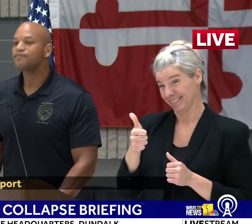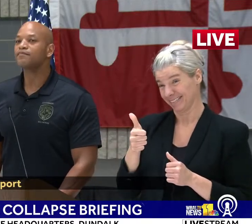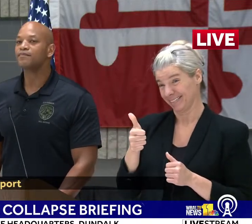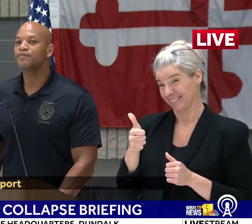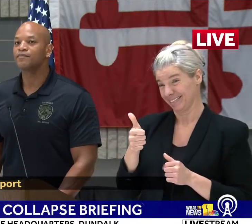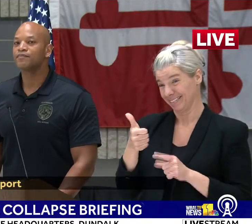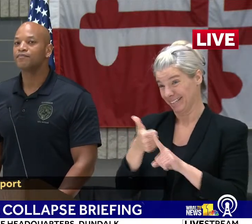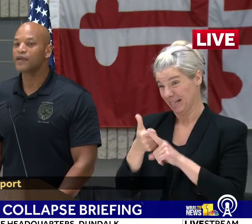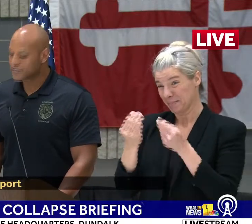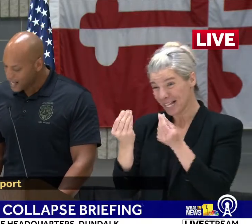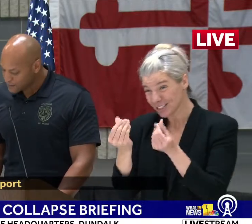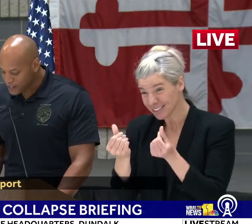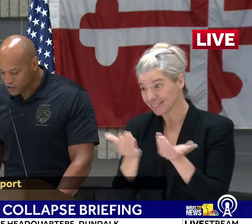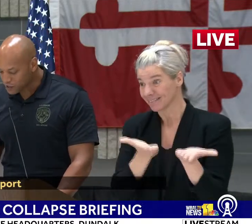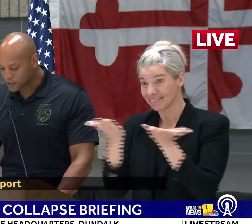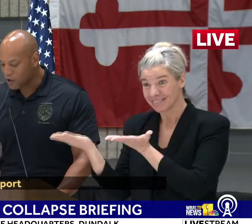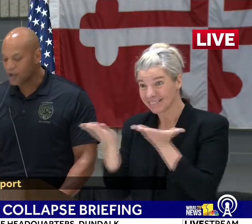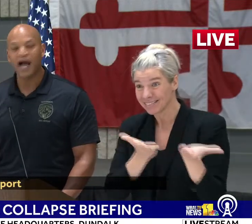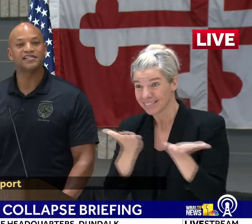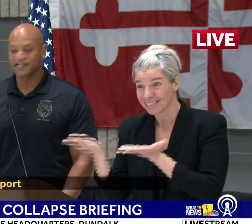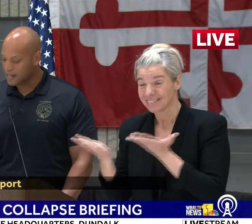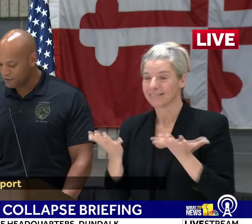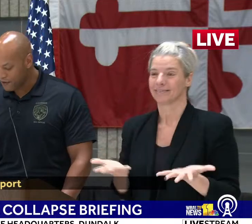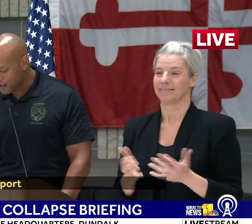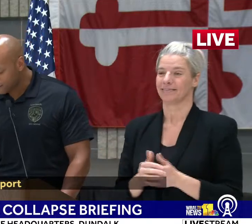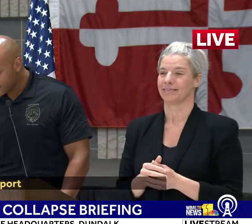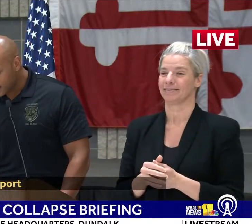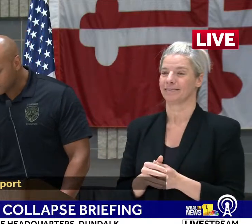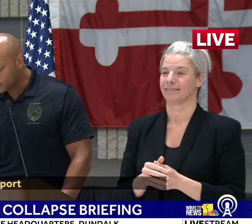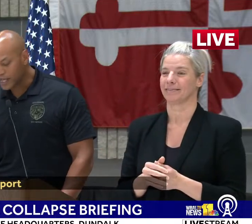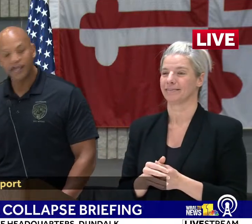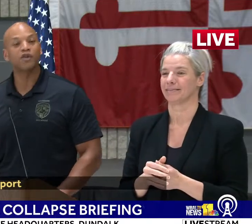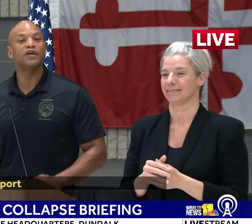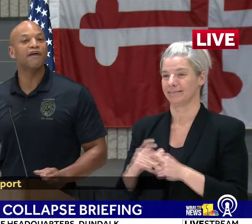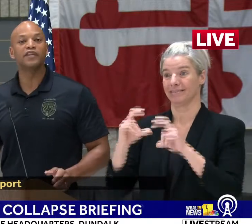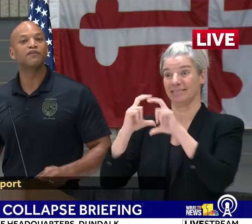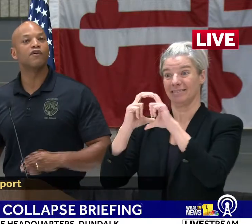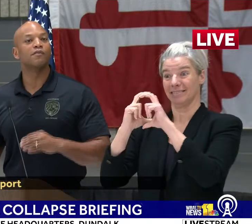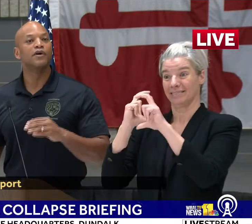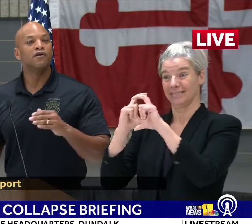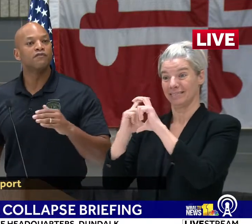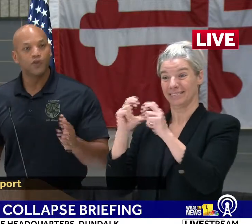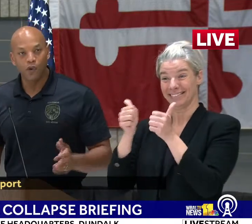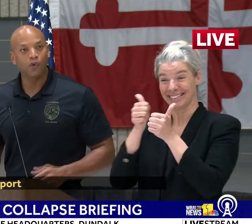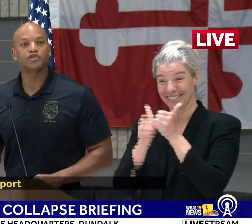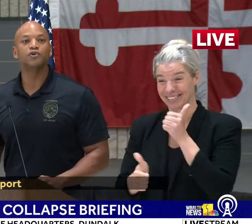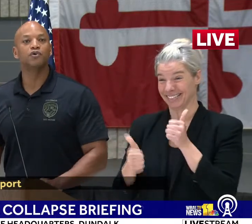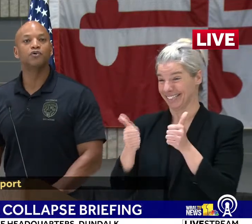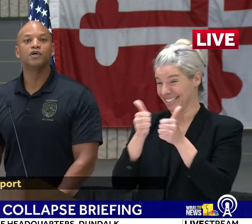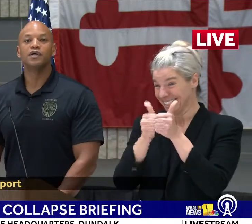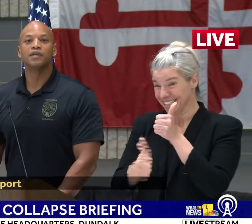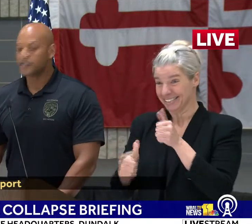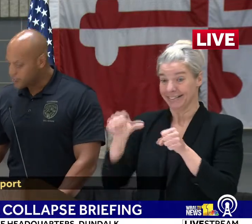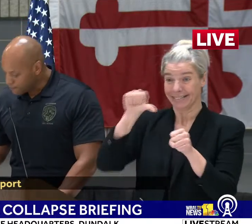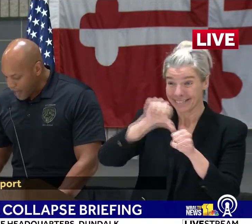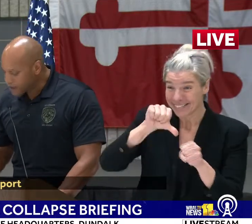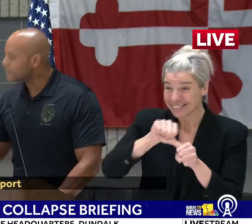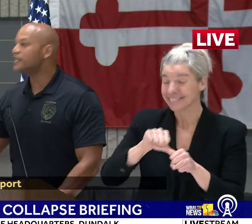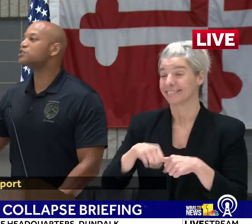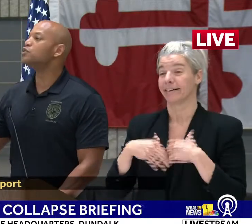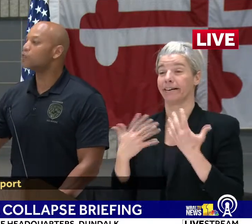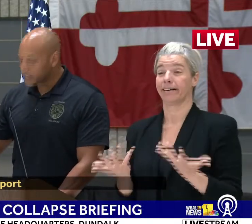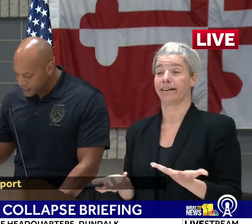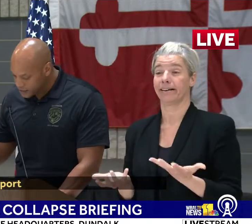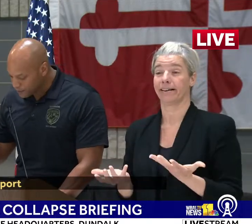materials. Because hazmat trucks along I-695 include everything from fuel to